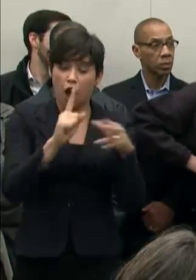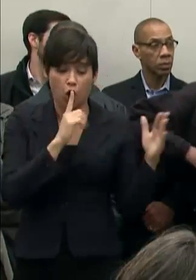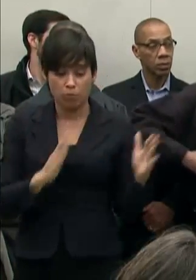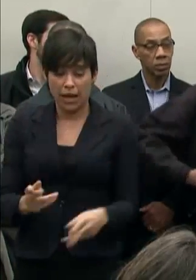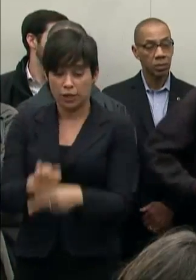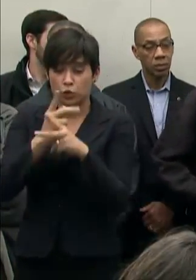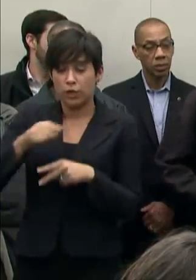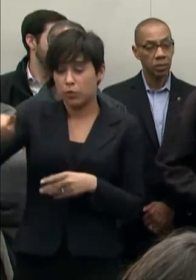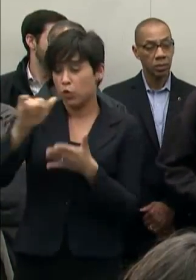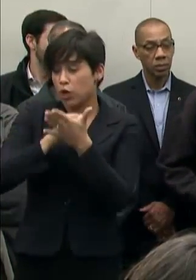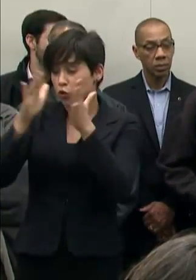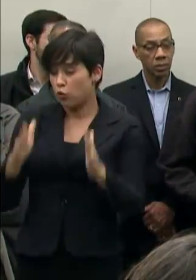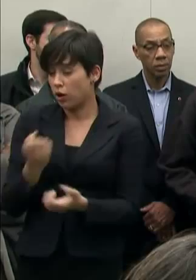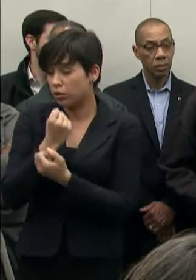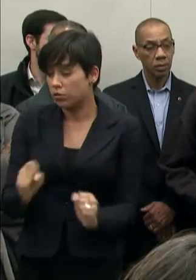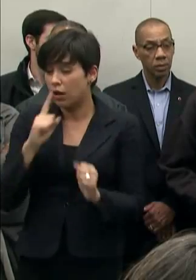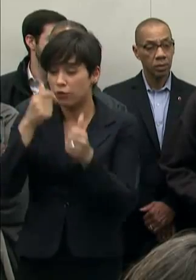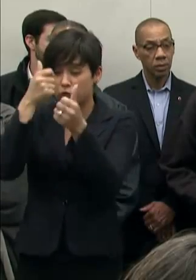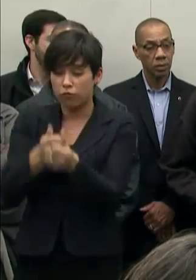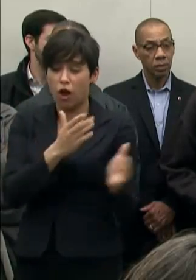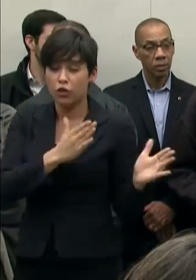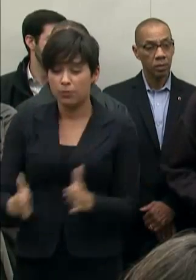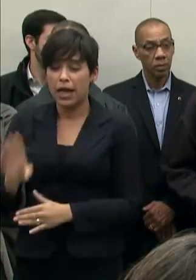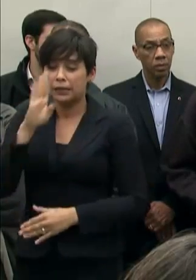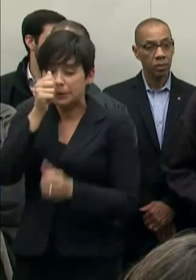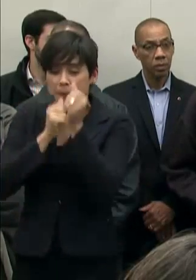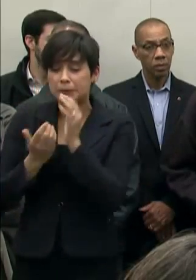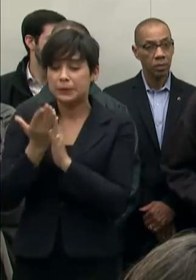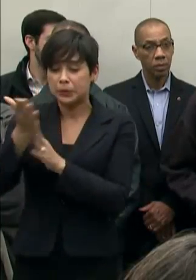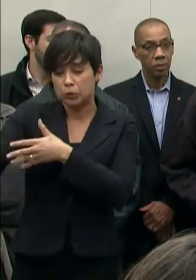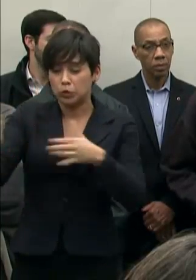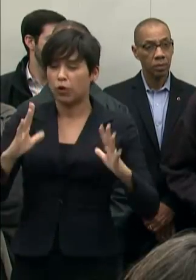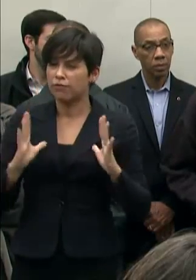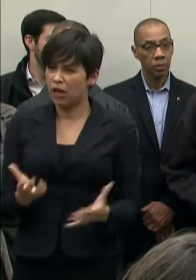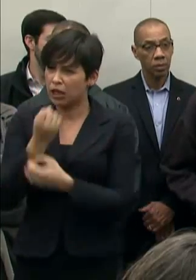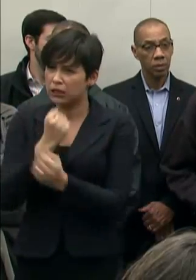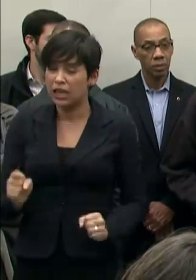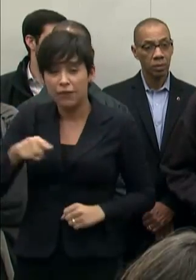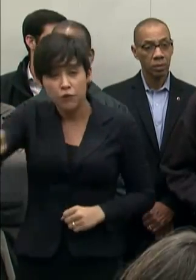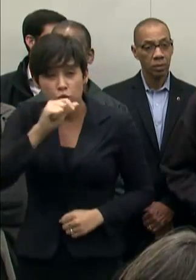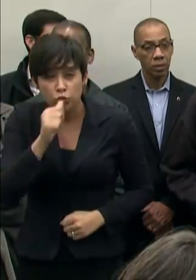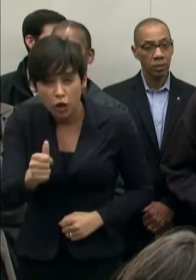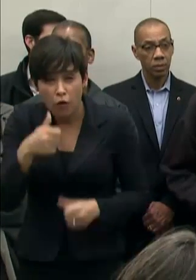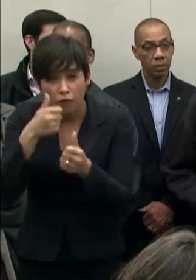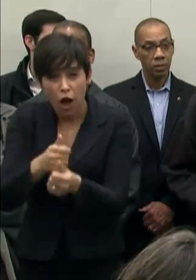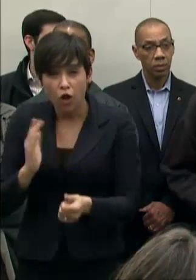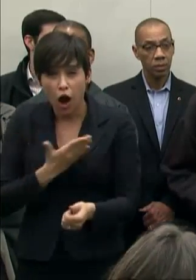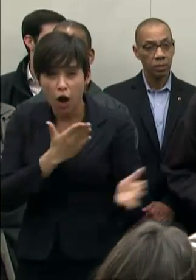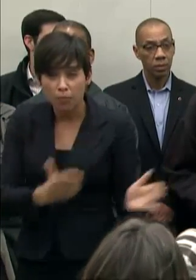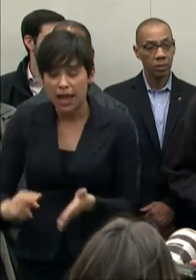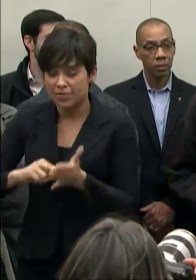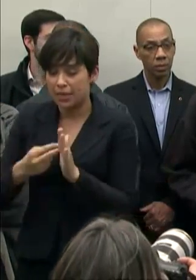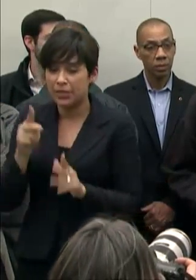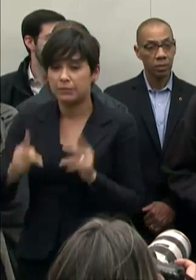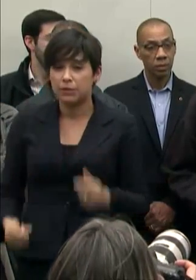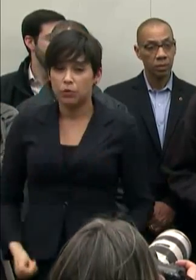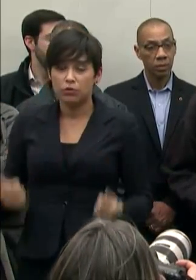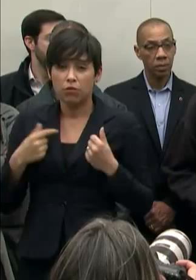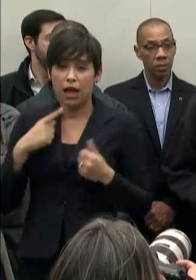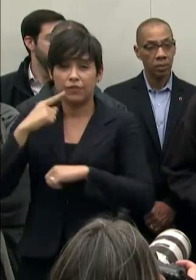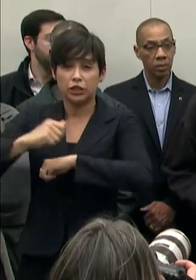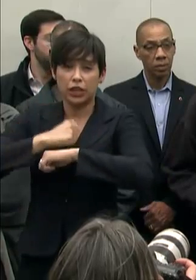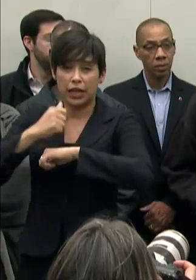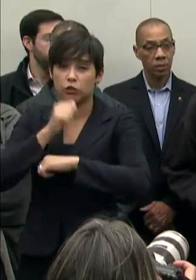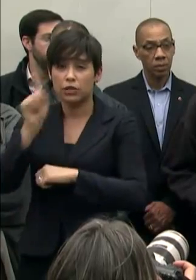plan, we'll get through this storm just fine. If you don't, people's lives are in danger, not only yours, but the people who